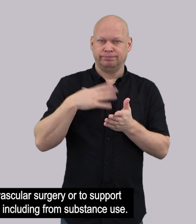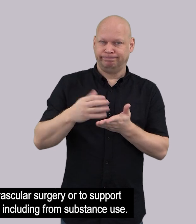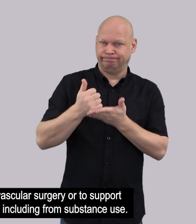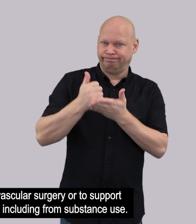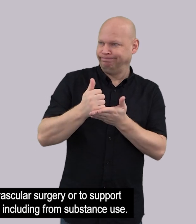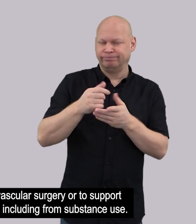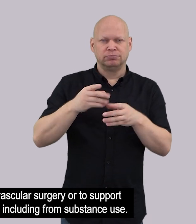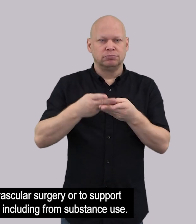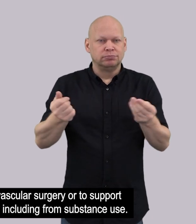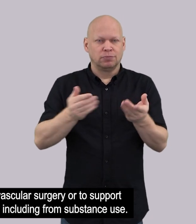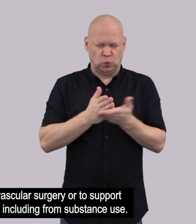including from substance use.